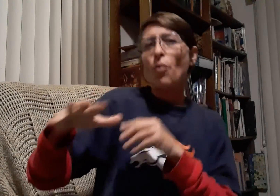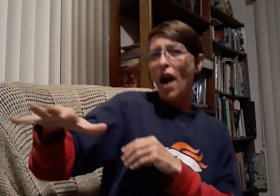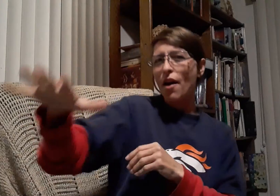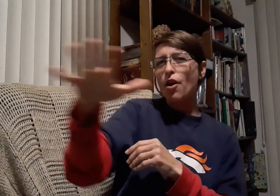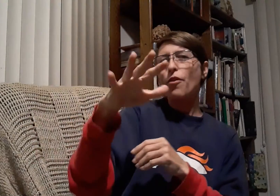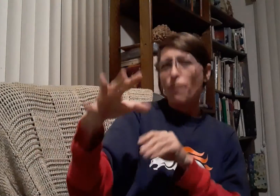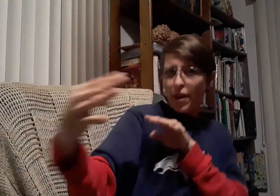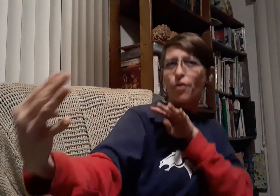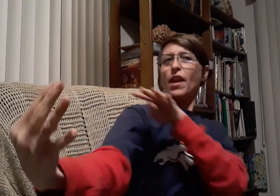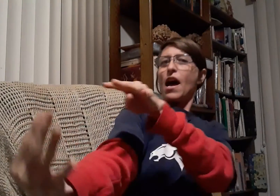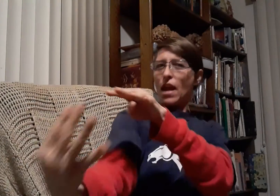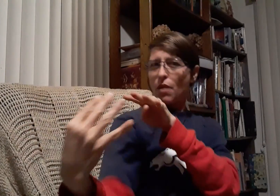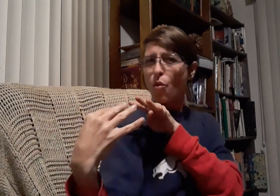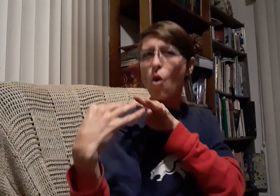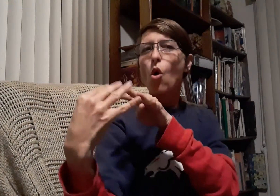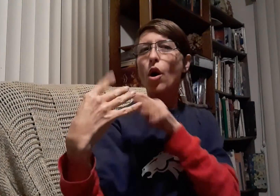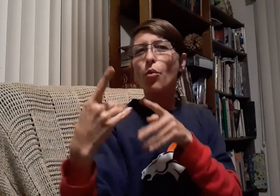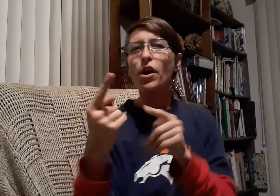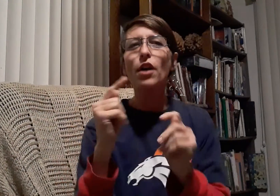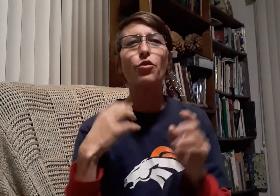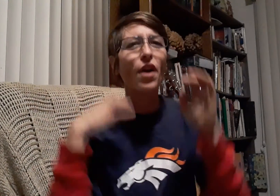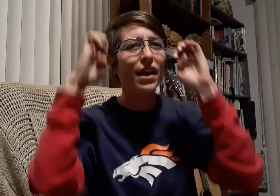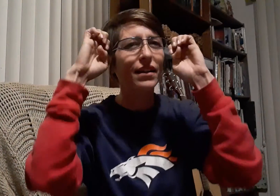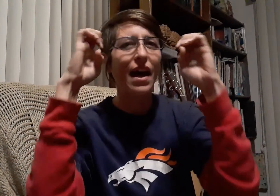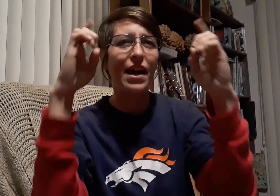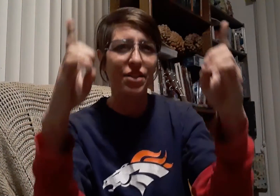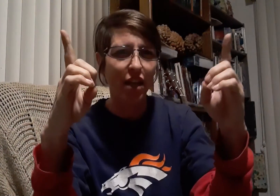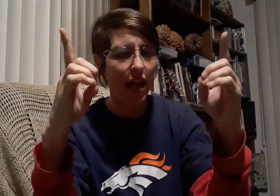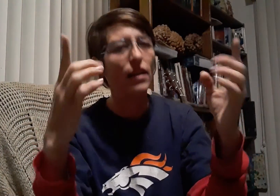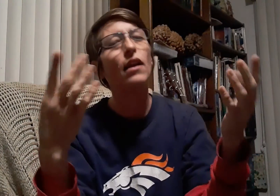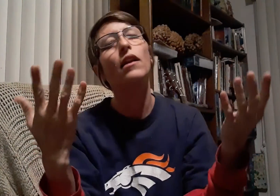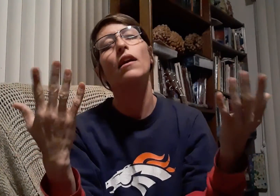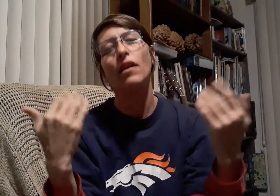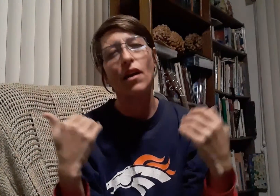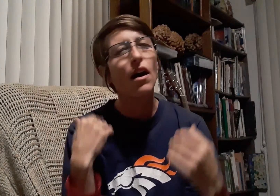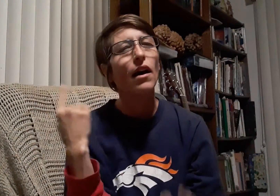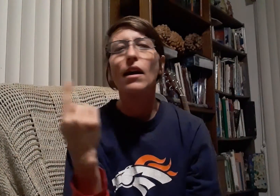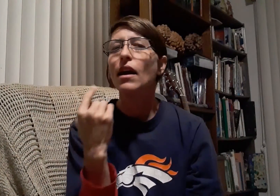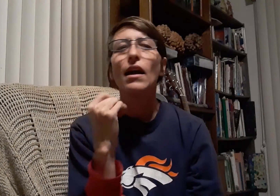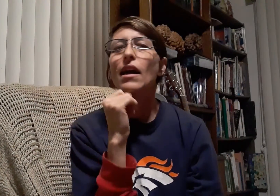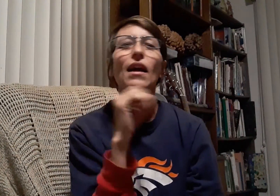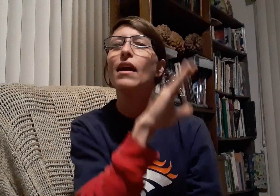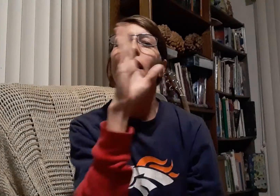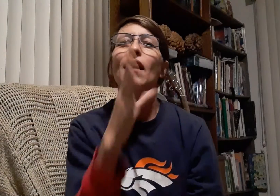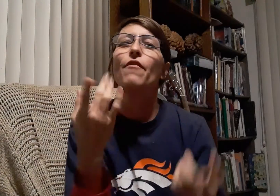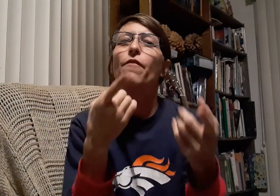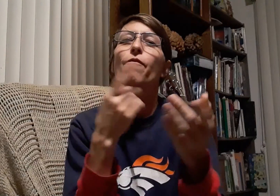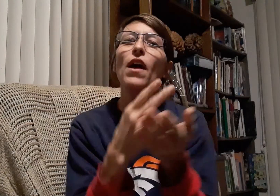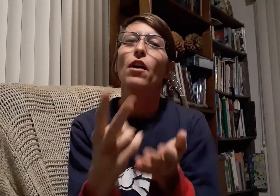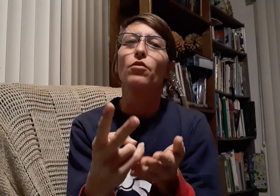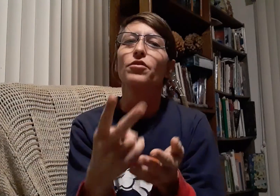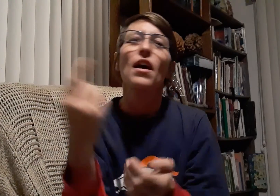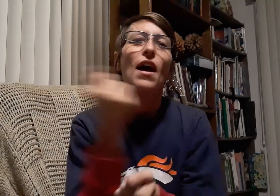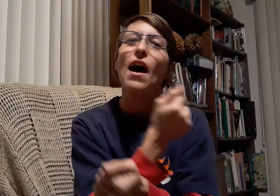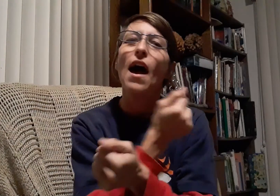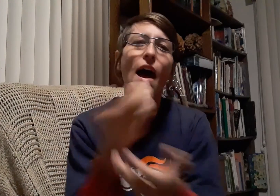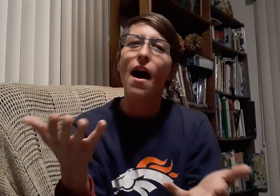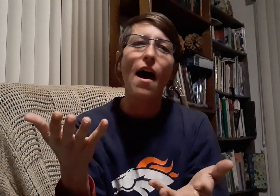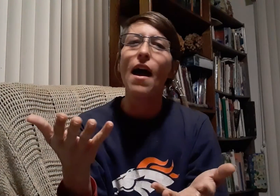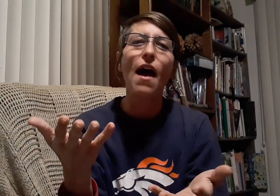out on the field at a war, we're not trying to educate. And it never fails.